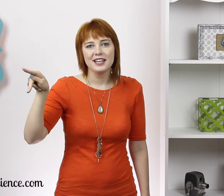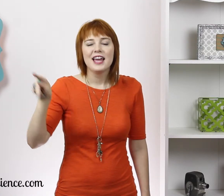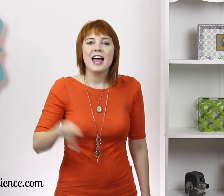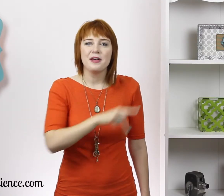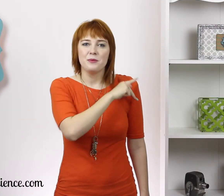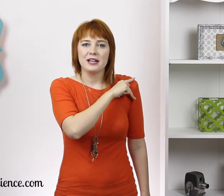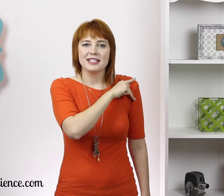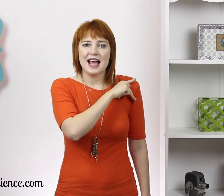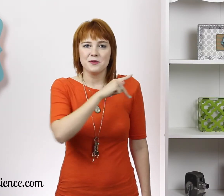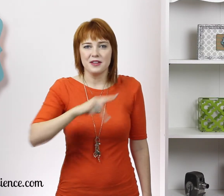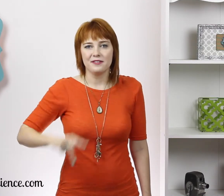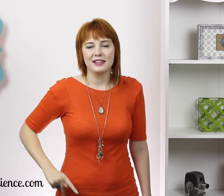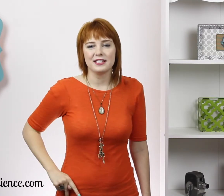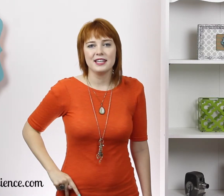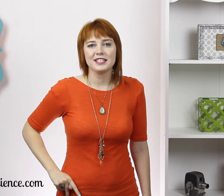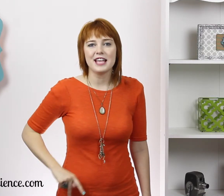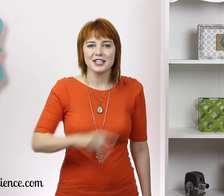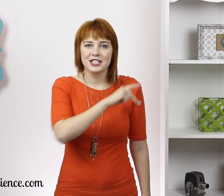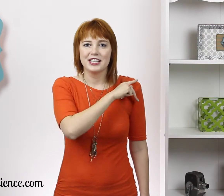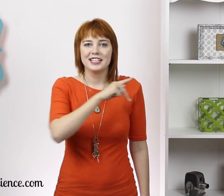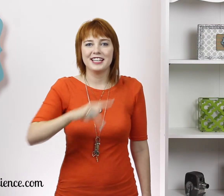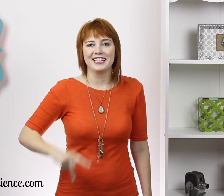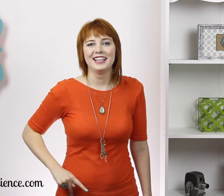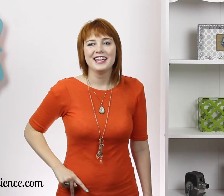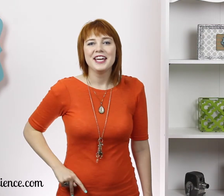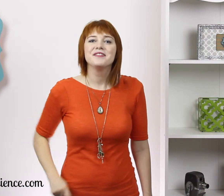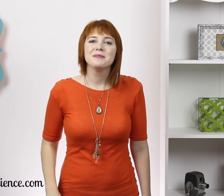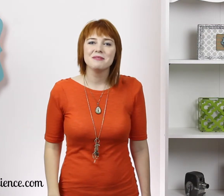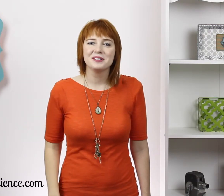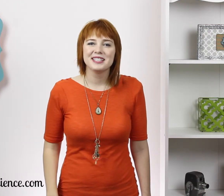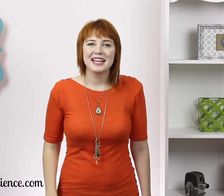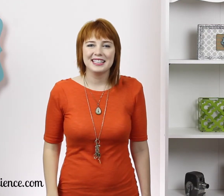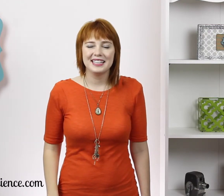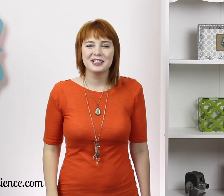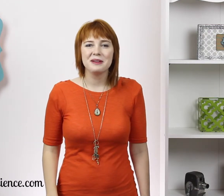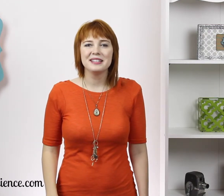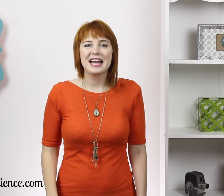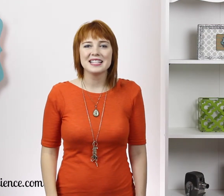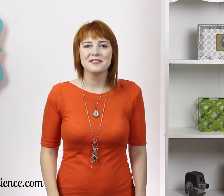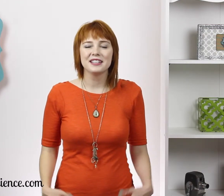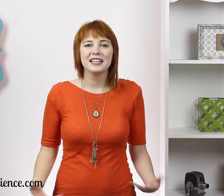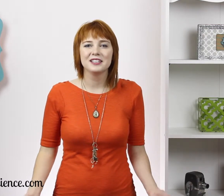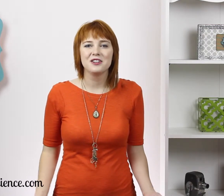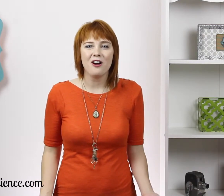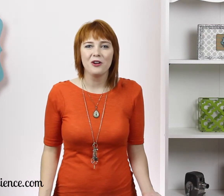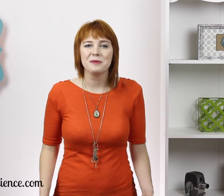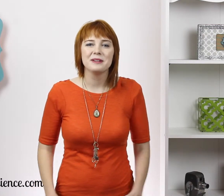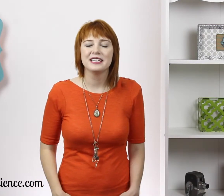and then you make a sash with it, like this king sash. King. If your baby learns the sign king, your baby can ask for the king doll or maybe a